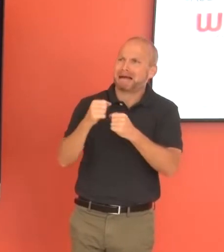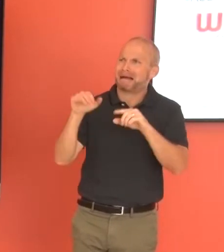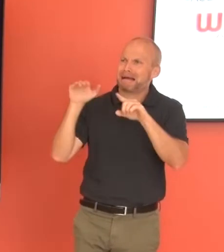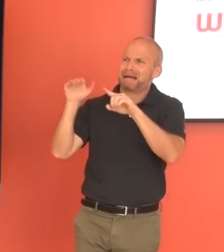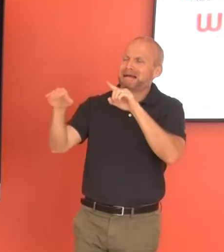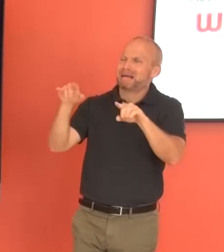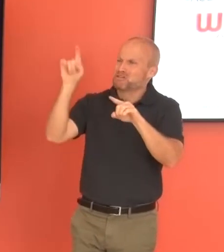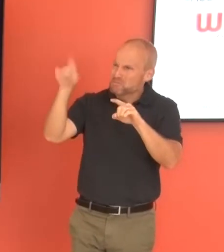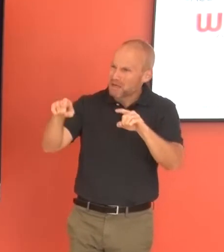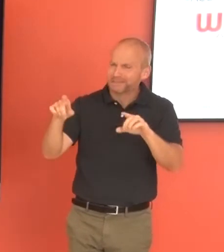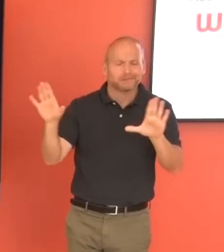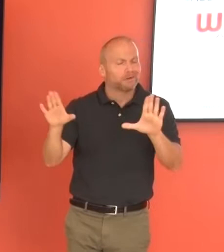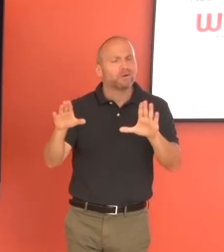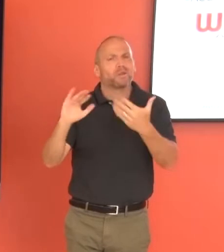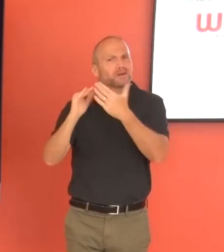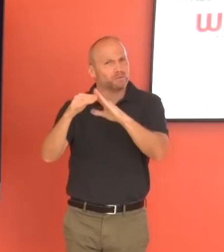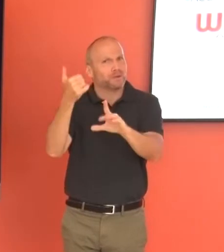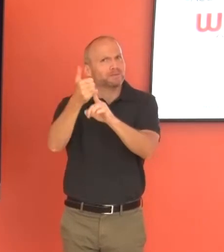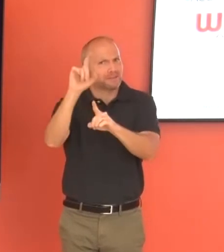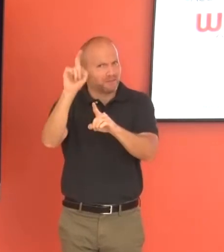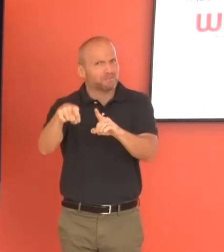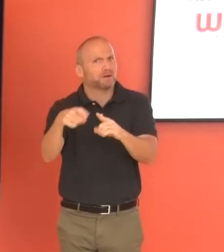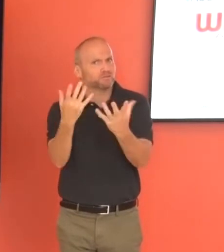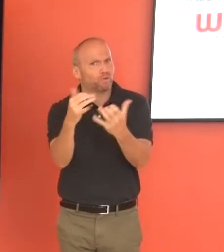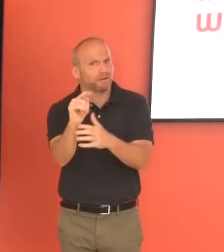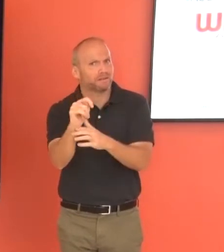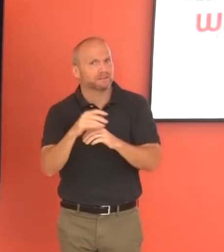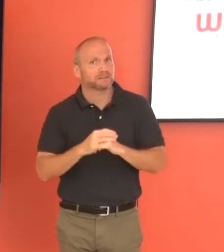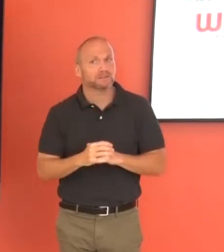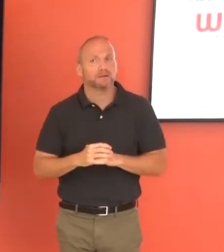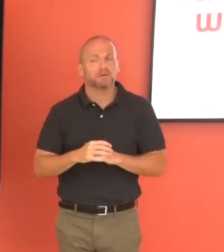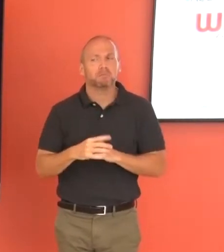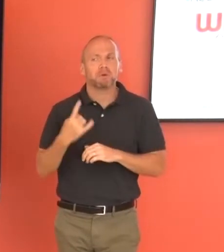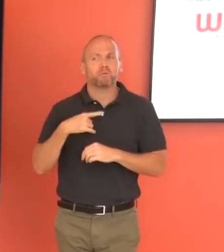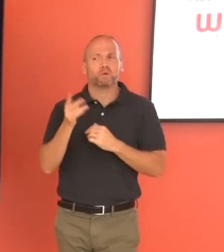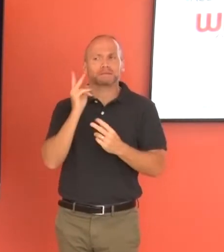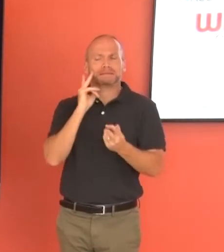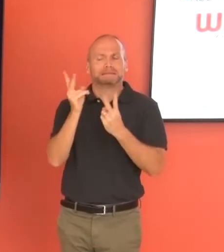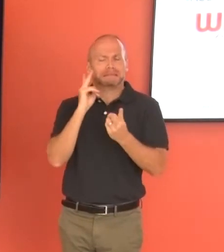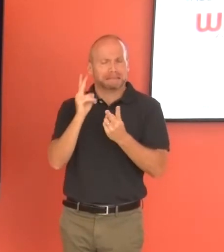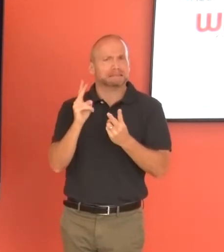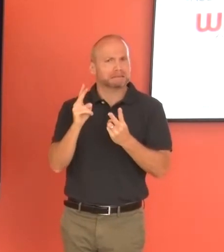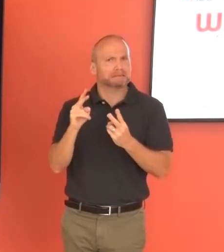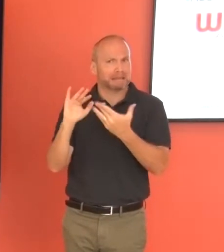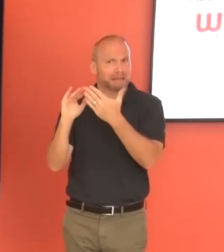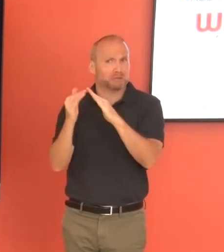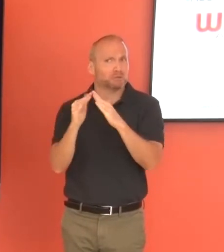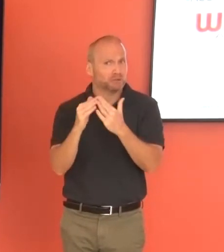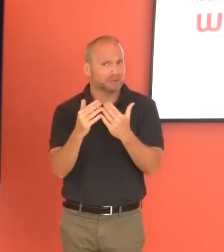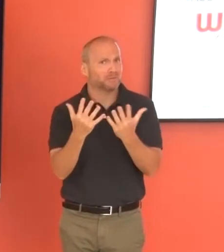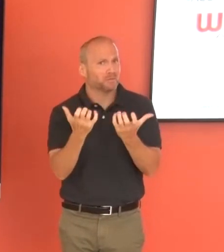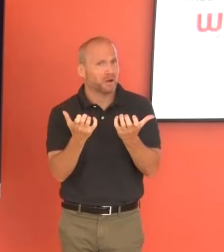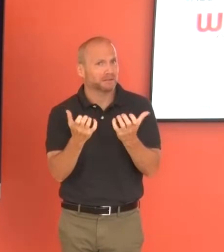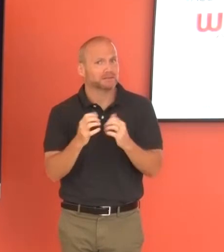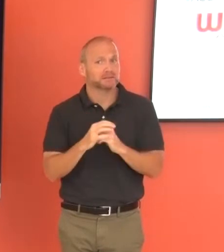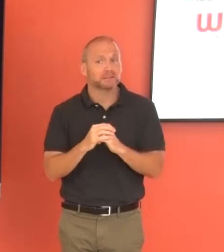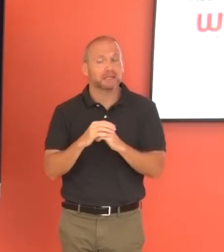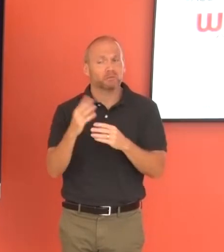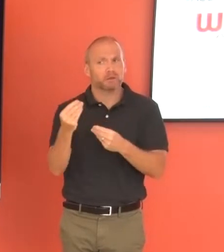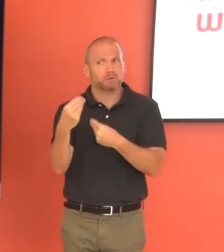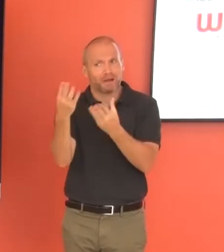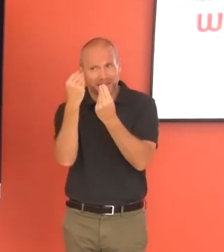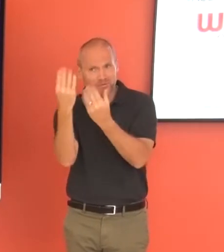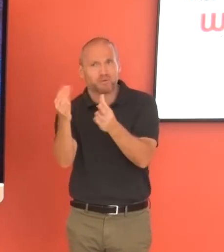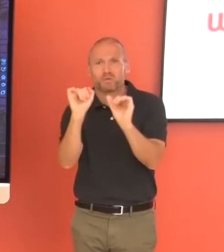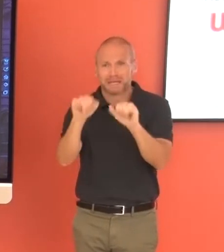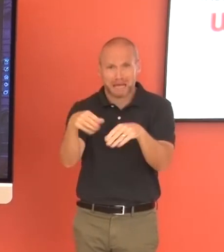community groundswell. But I'm seeing that, and we're providing information because that we can do that. So we can